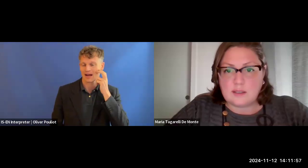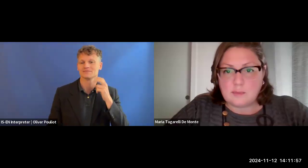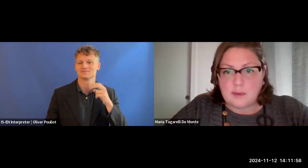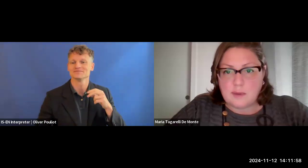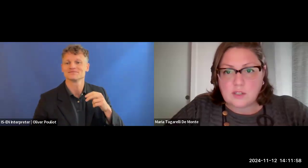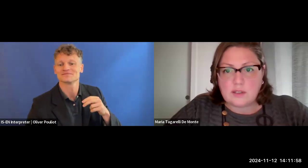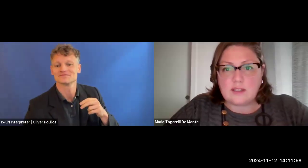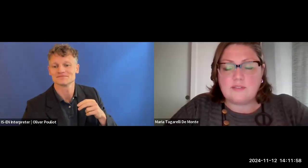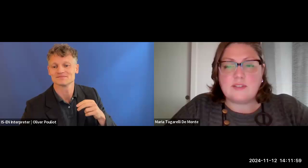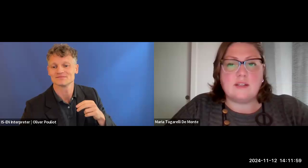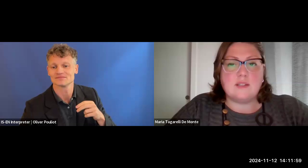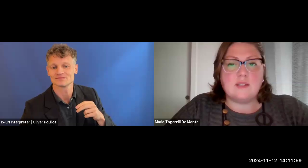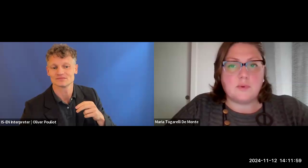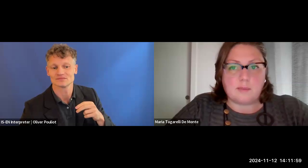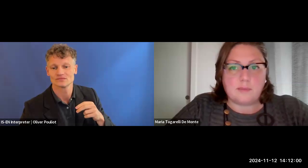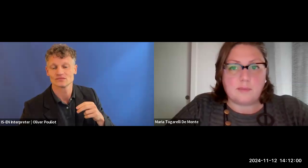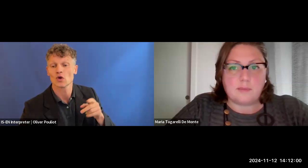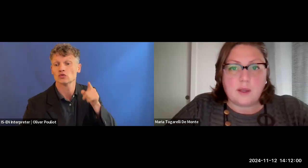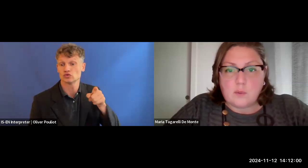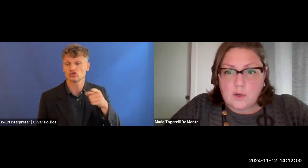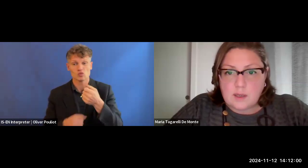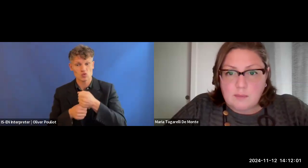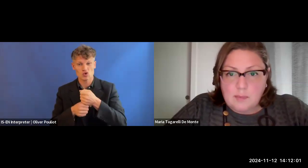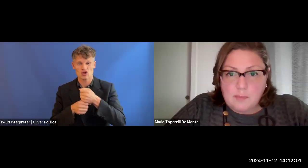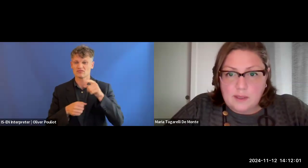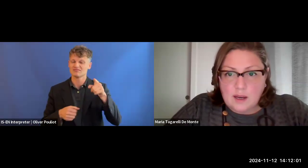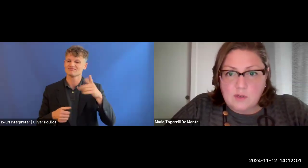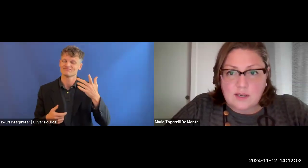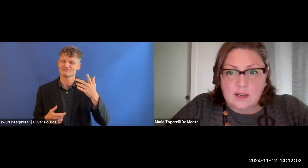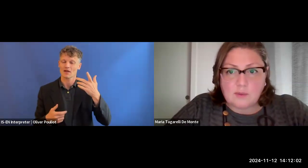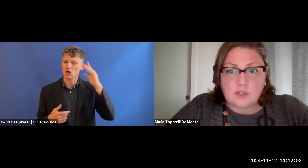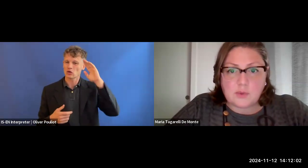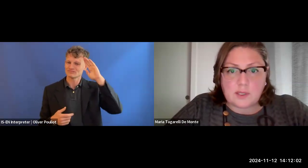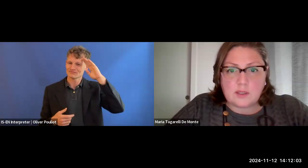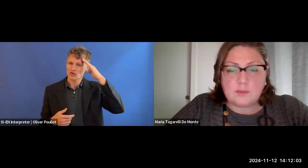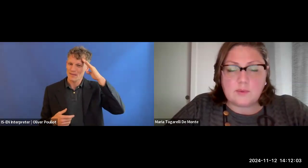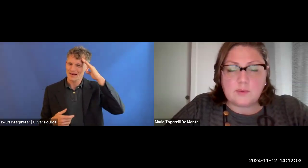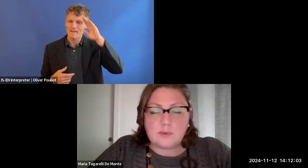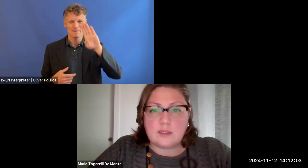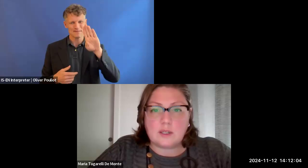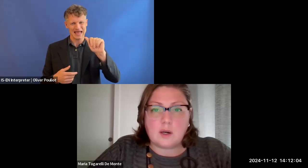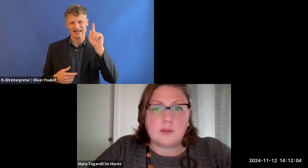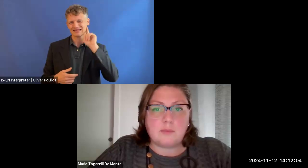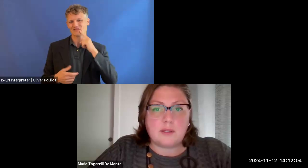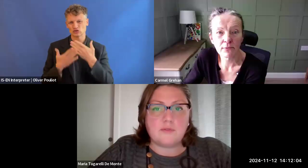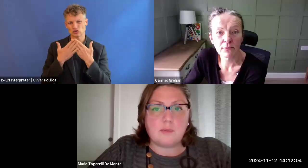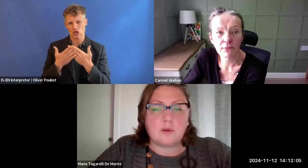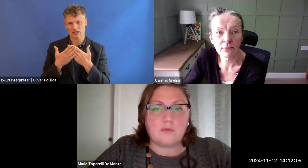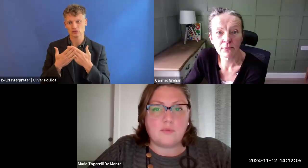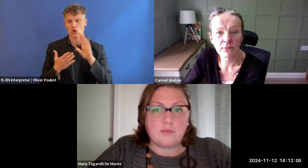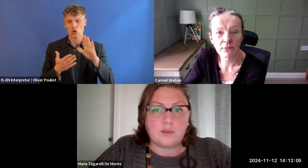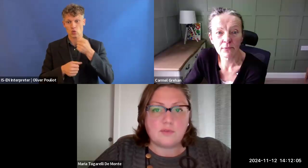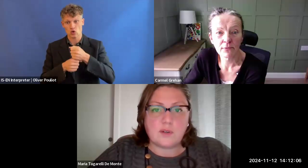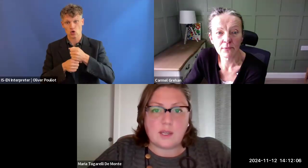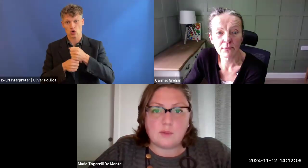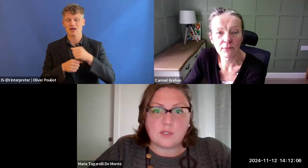teaching within the Bachelor in Deaf Studies program. Her work in mapping the Irish Sign Language curriculum to the Common European